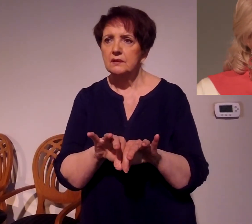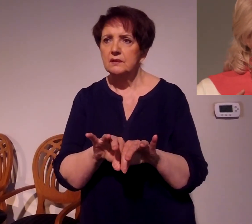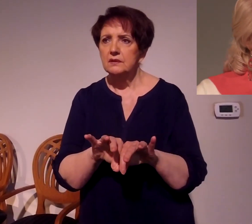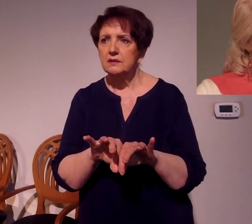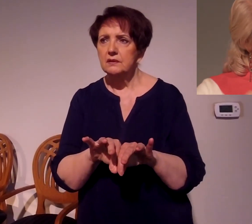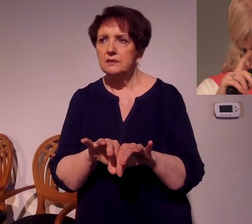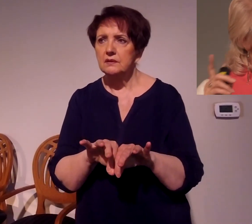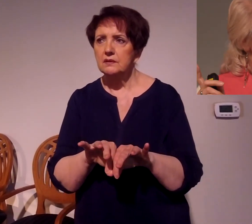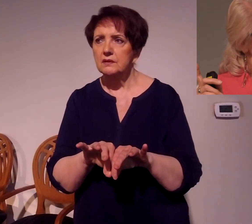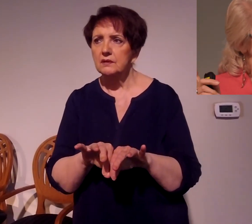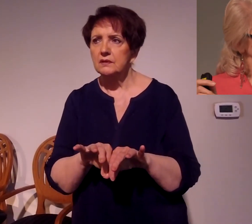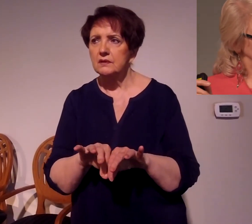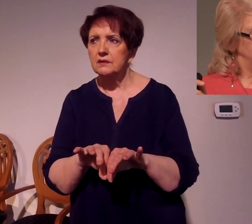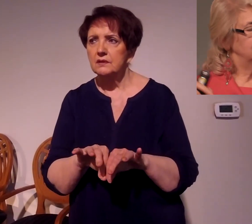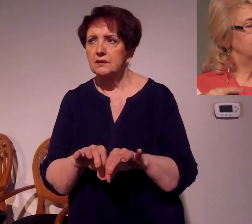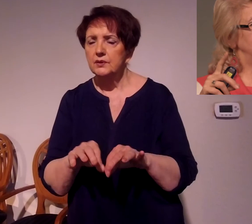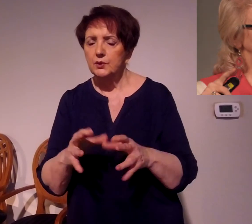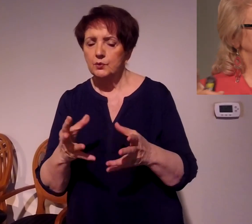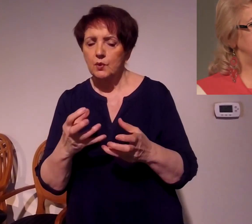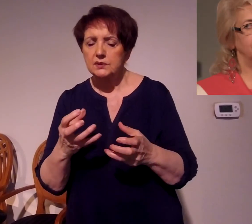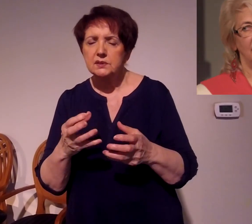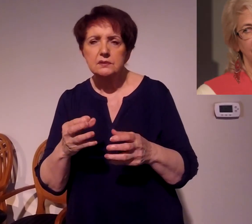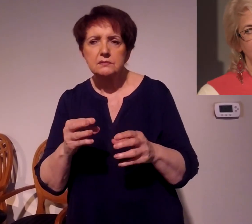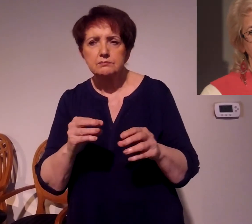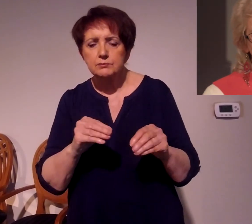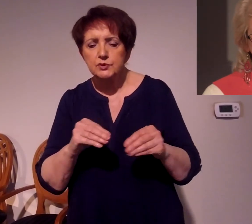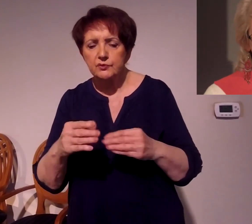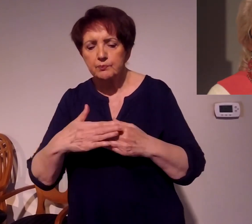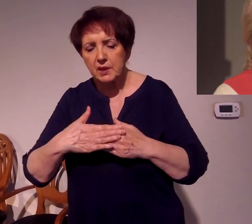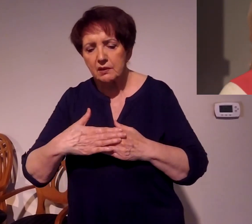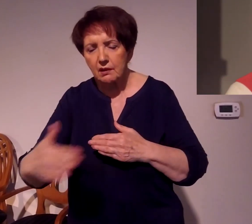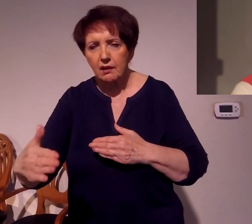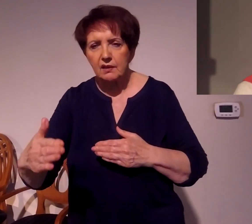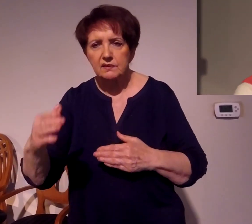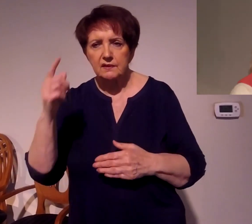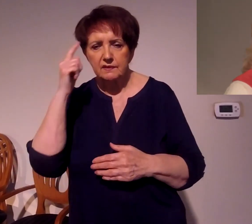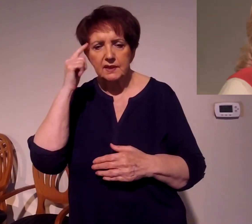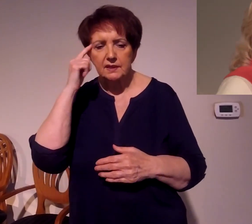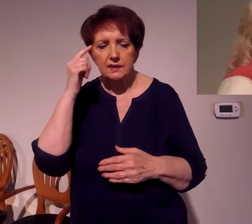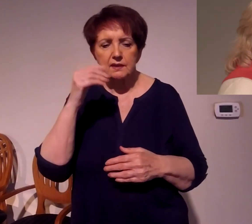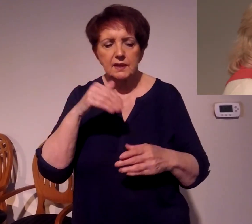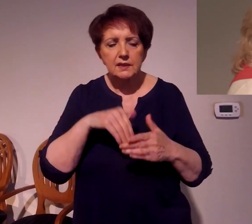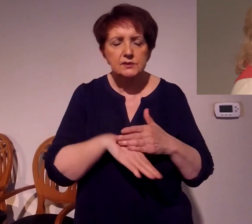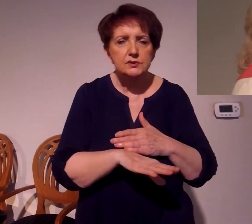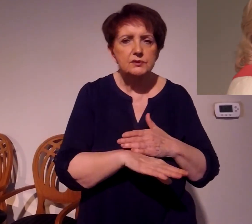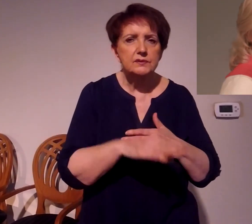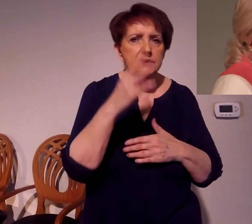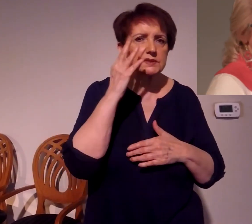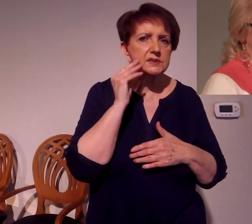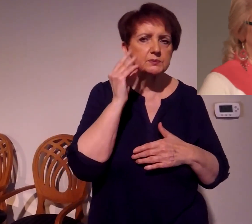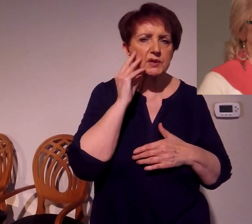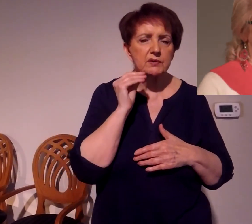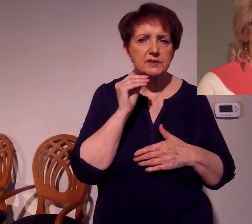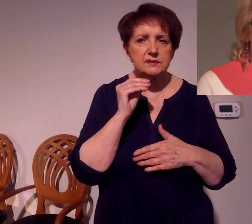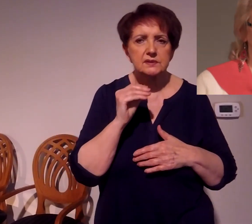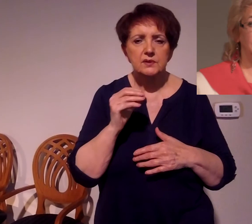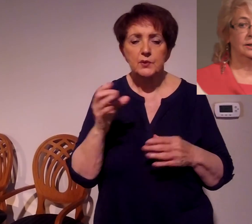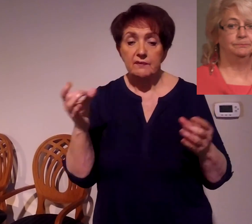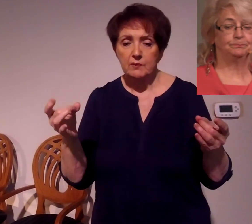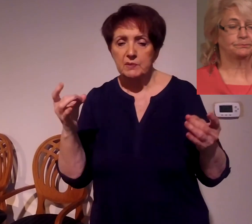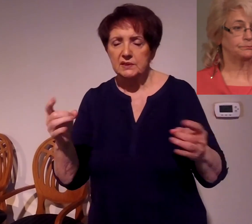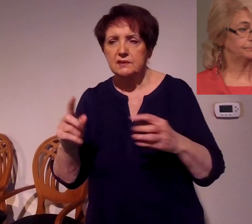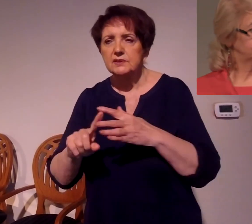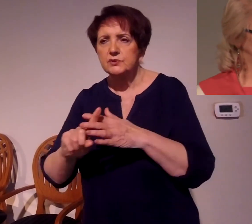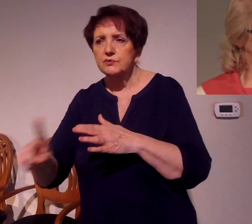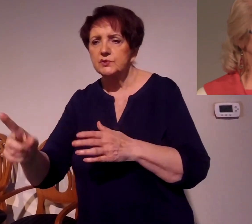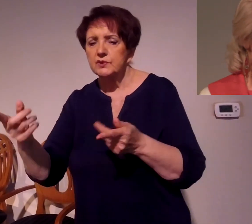we want to move beyond the thinking about it into the experience. We have a meditation retreat coming up